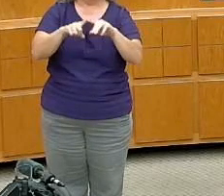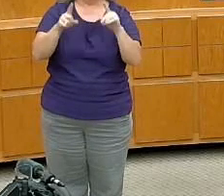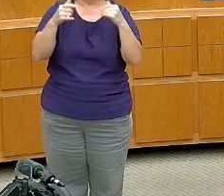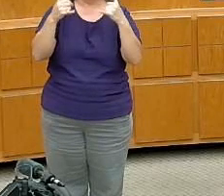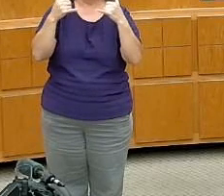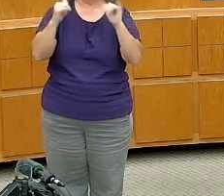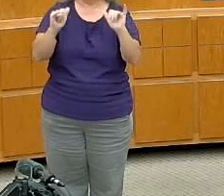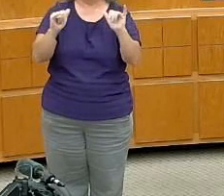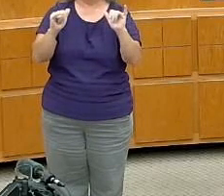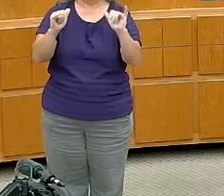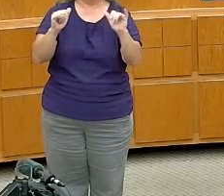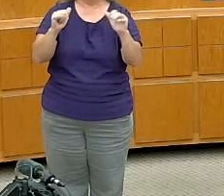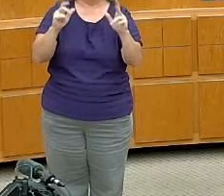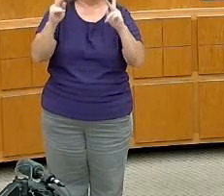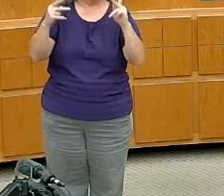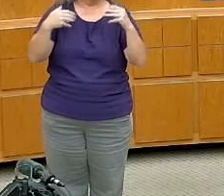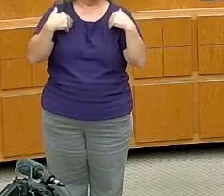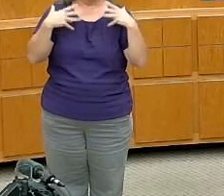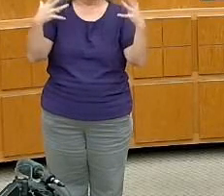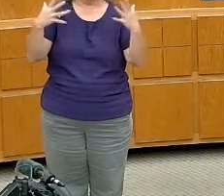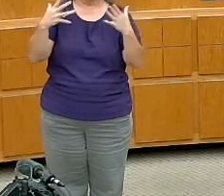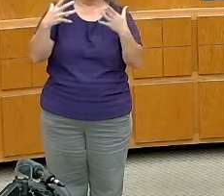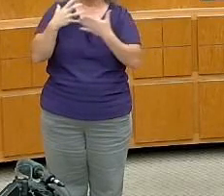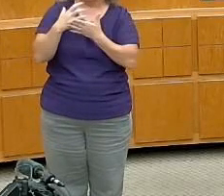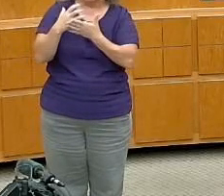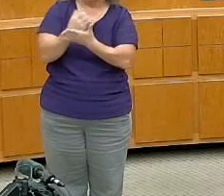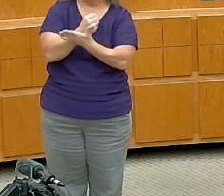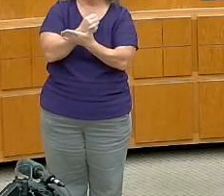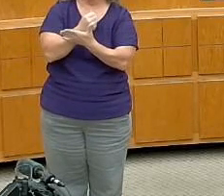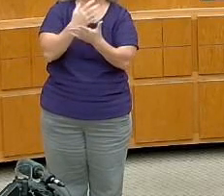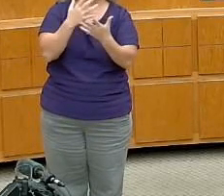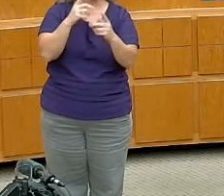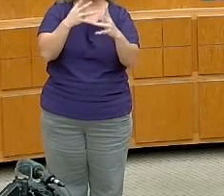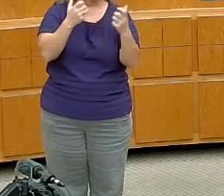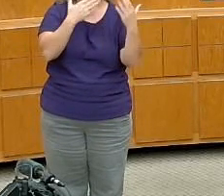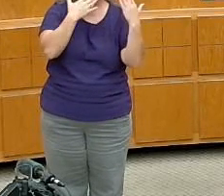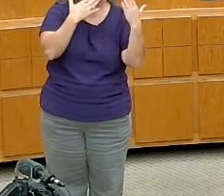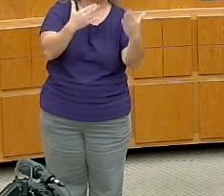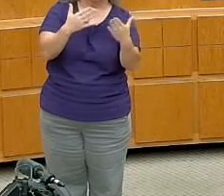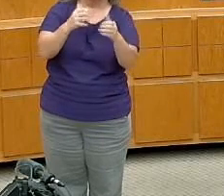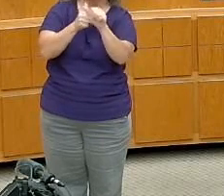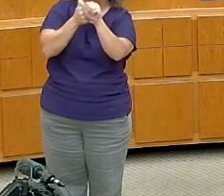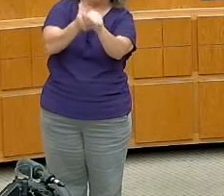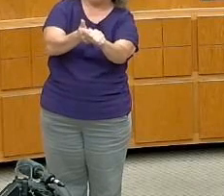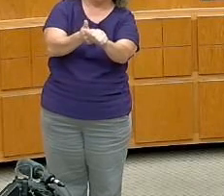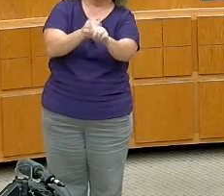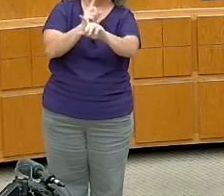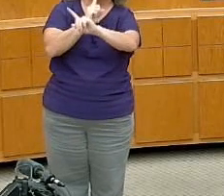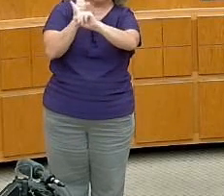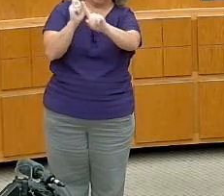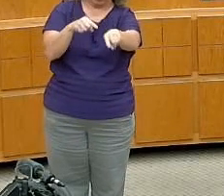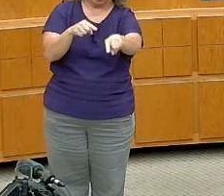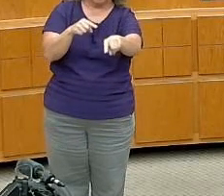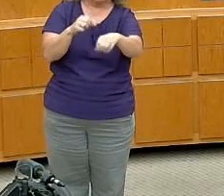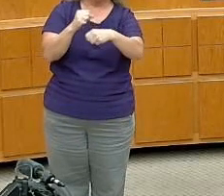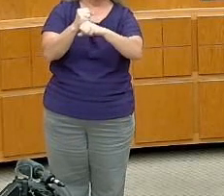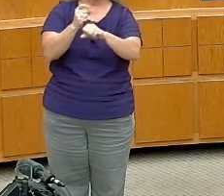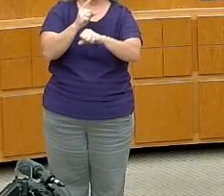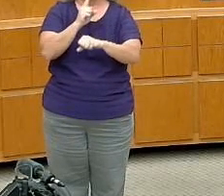tremendous amount of opportunity, and I want to thank you for adhering to the orders and making certain that if you